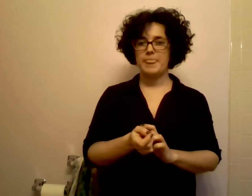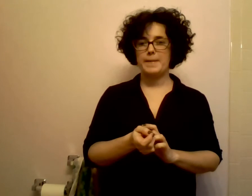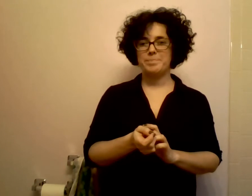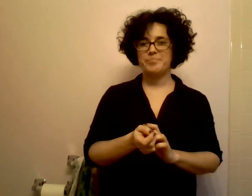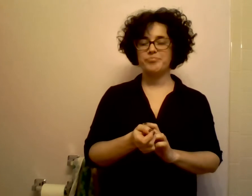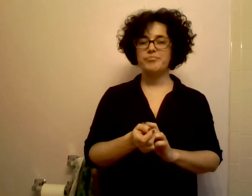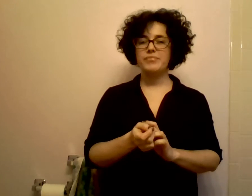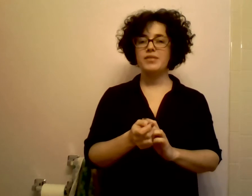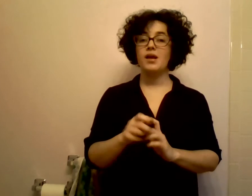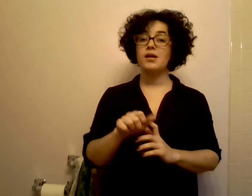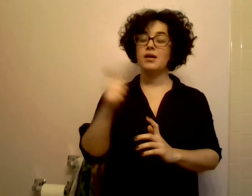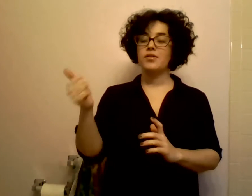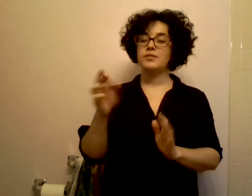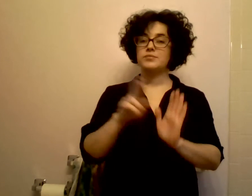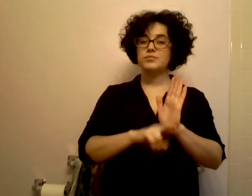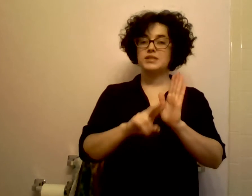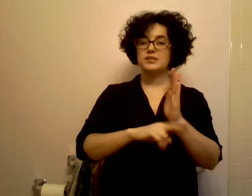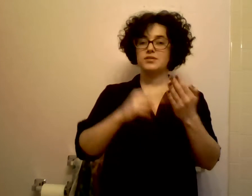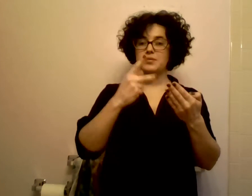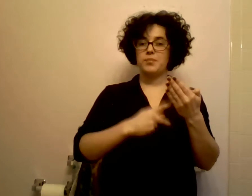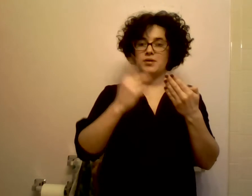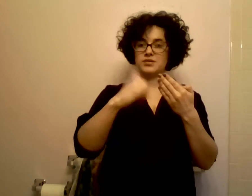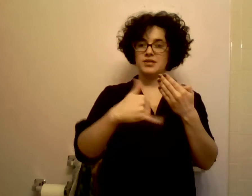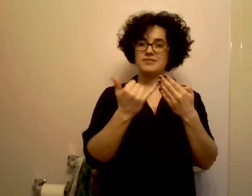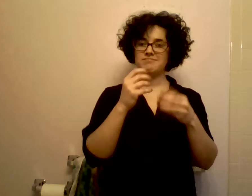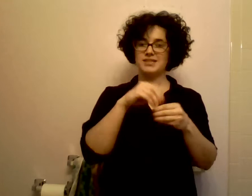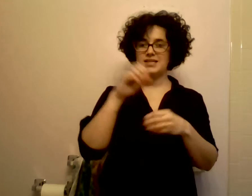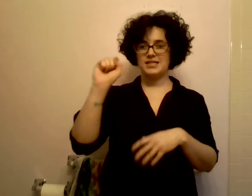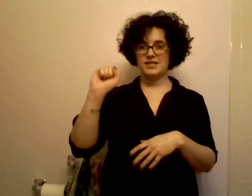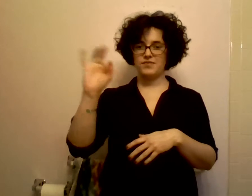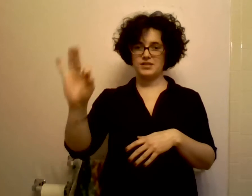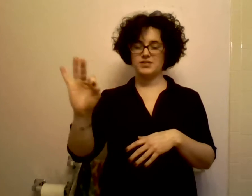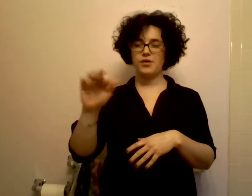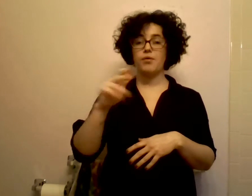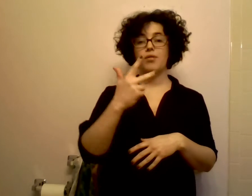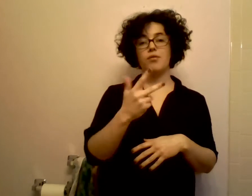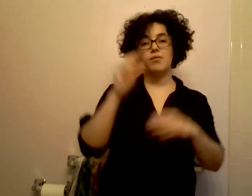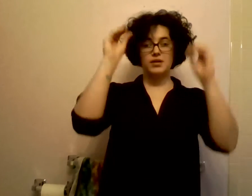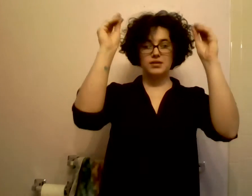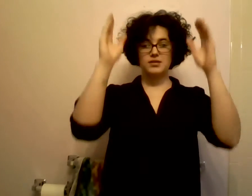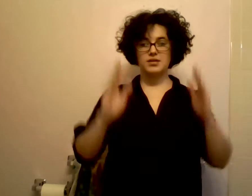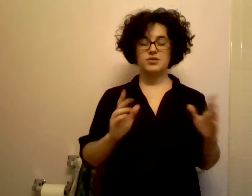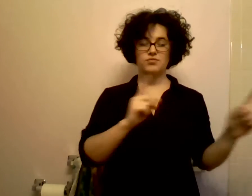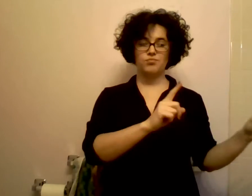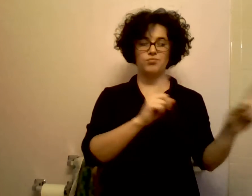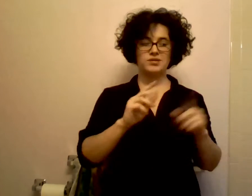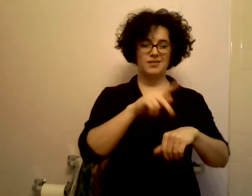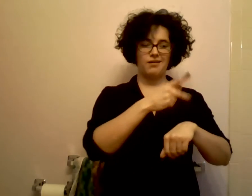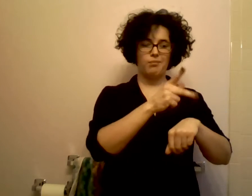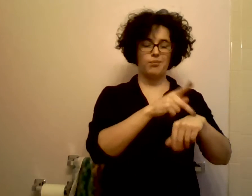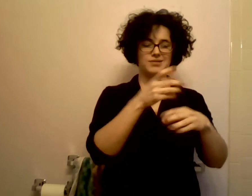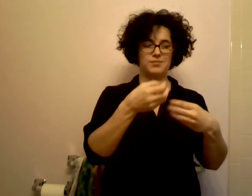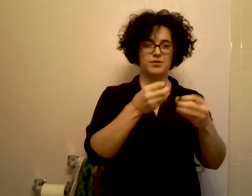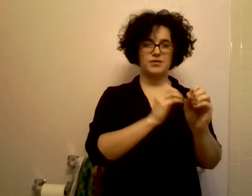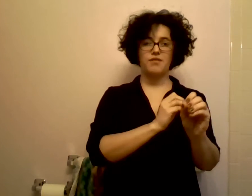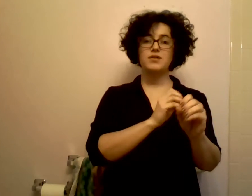project conducted in San Francisco. 3 teachers had been brought into the principal's office and told, you 3